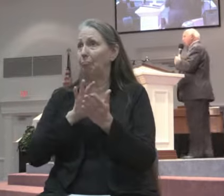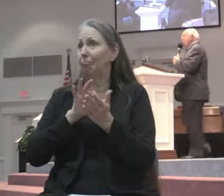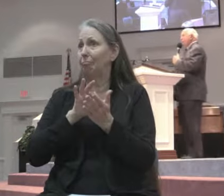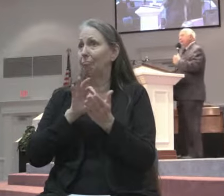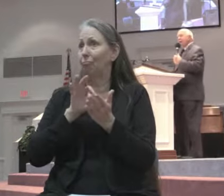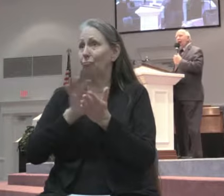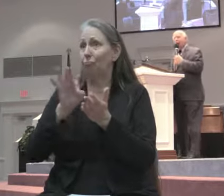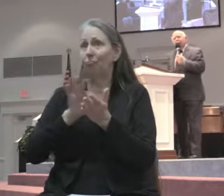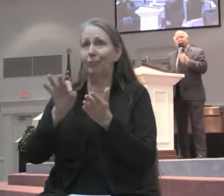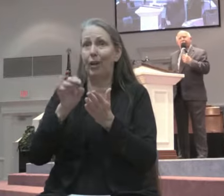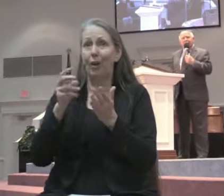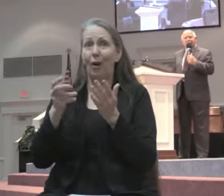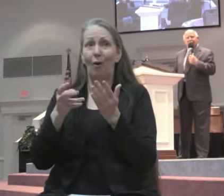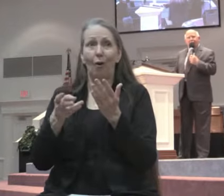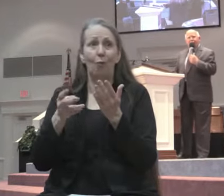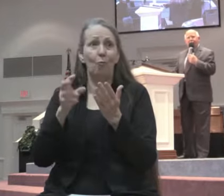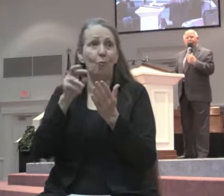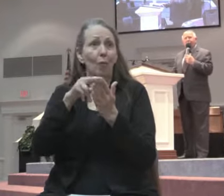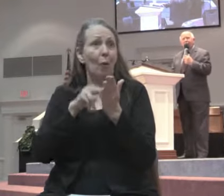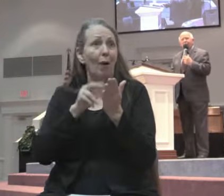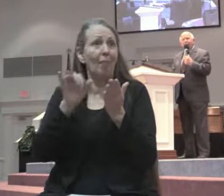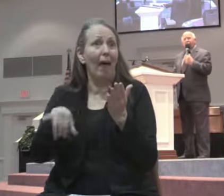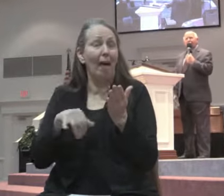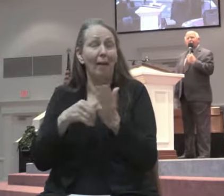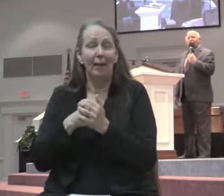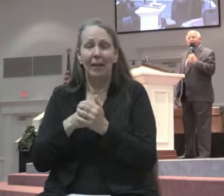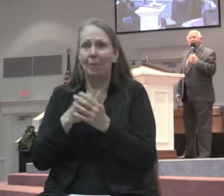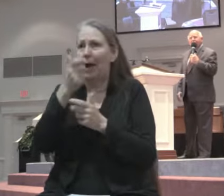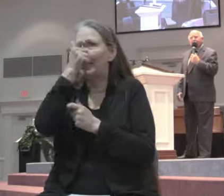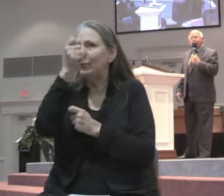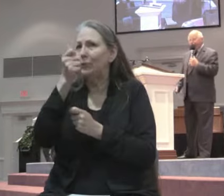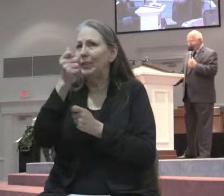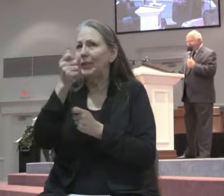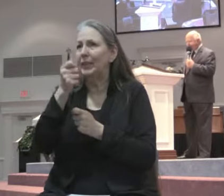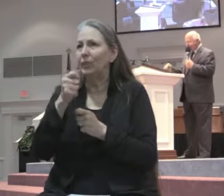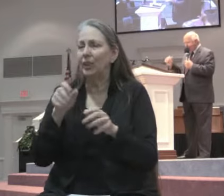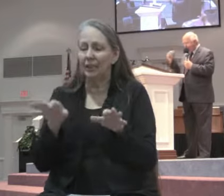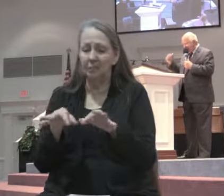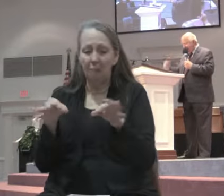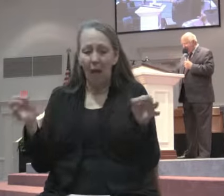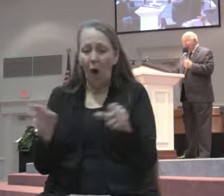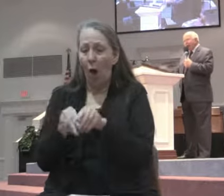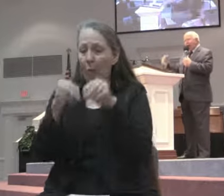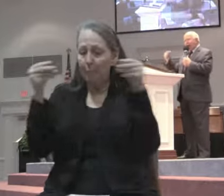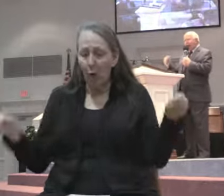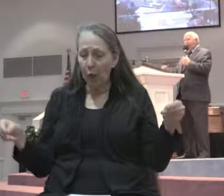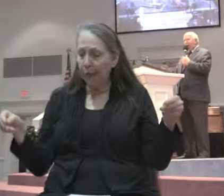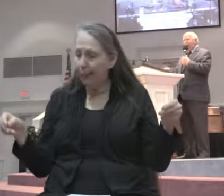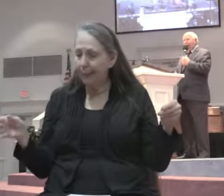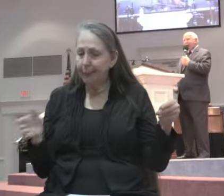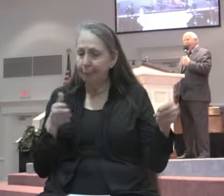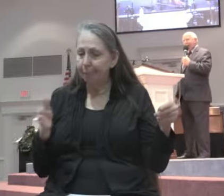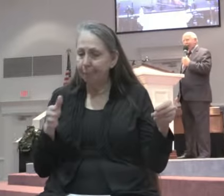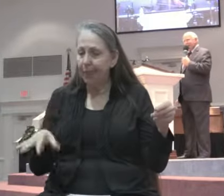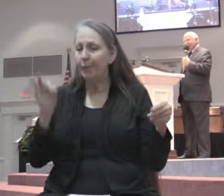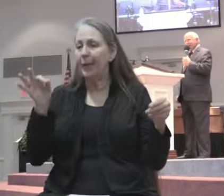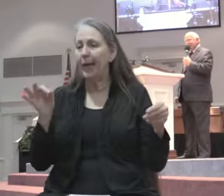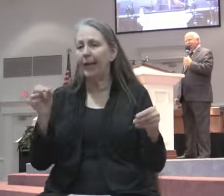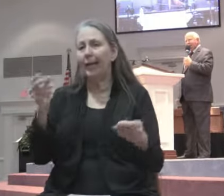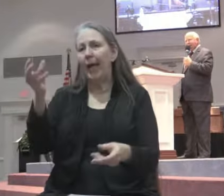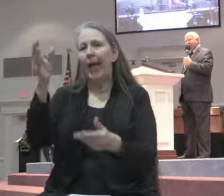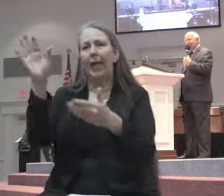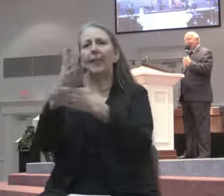But I'm not interested tonight in preaching you a sermon. All right. We need to hear from God tonight.